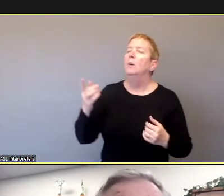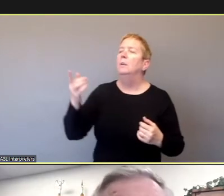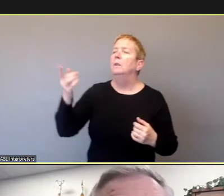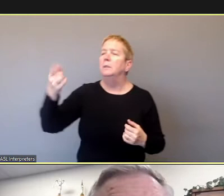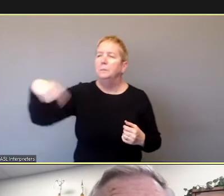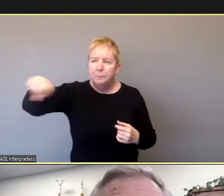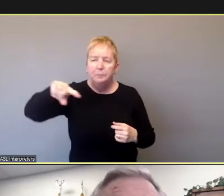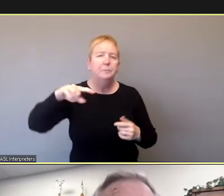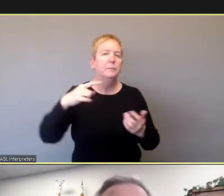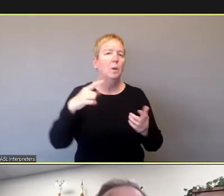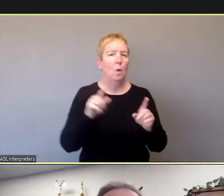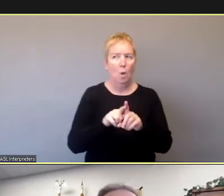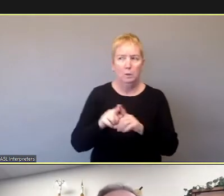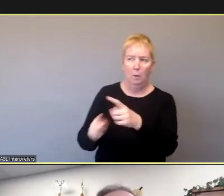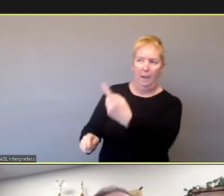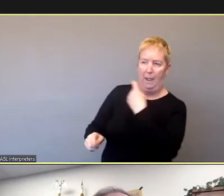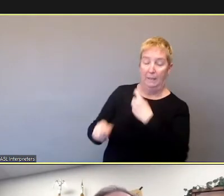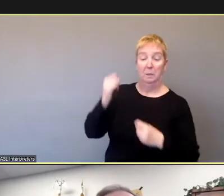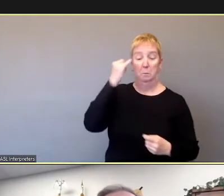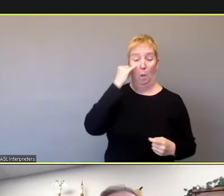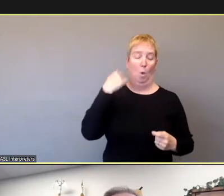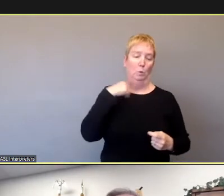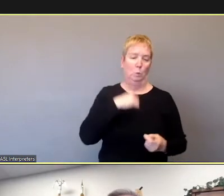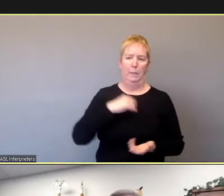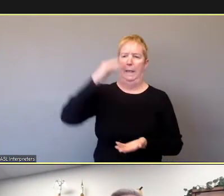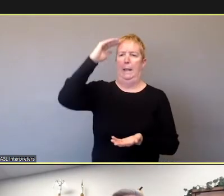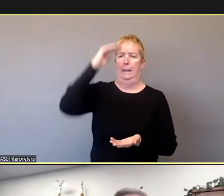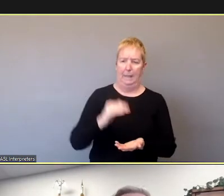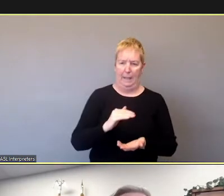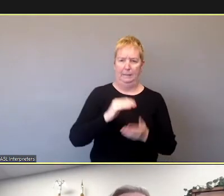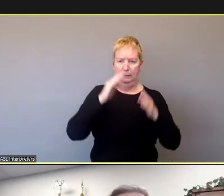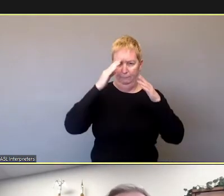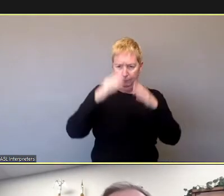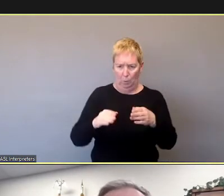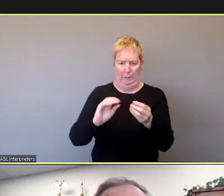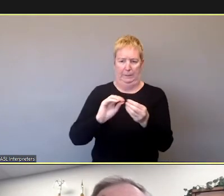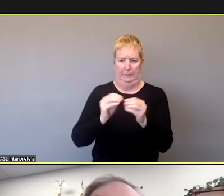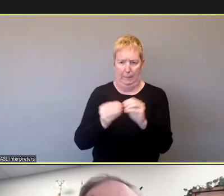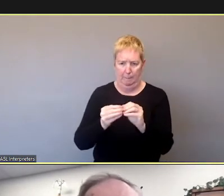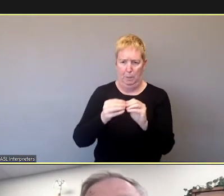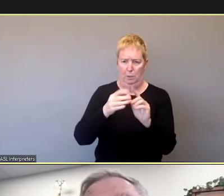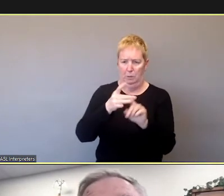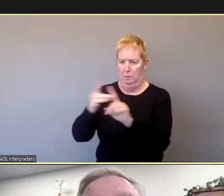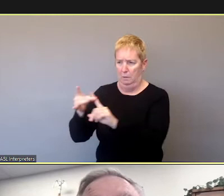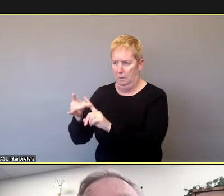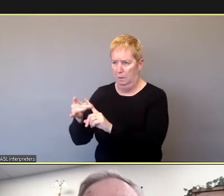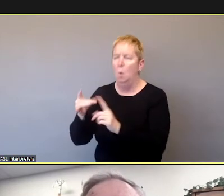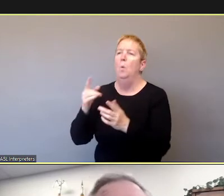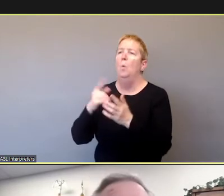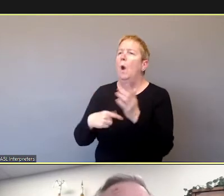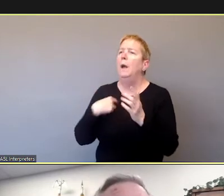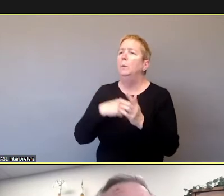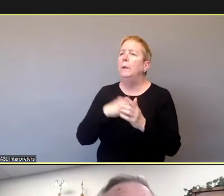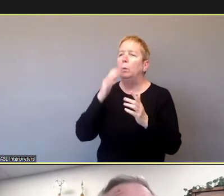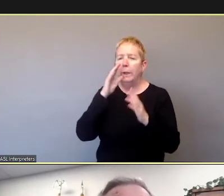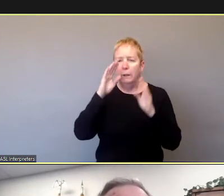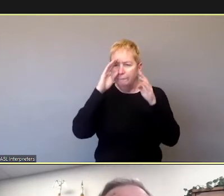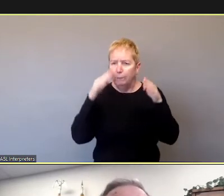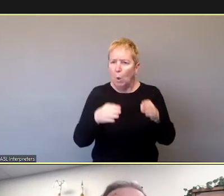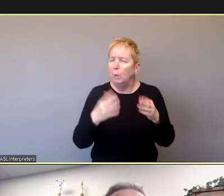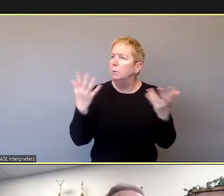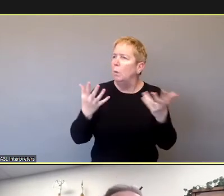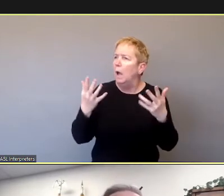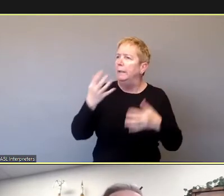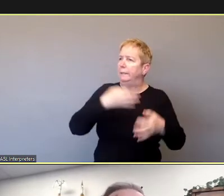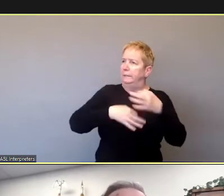much on cases anymore, and we're focusing on more serious disease, what are the metrics around that we'll be looking at? And